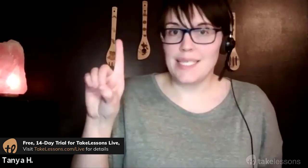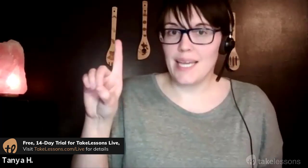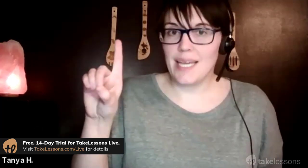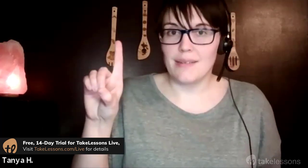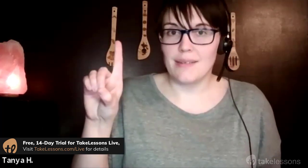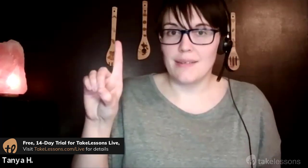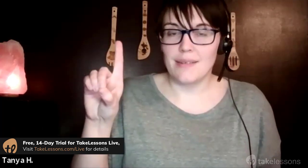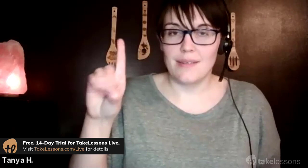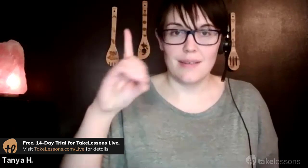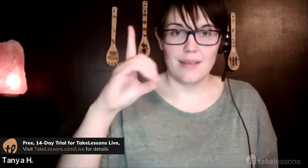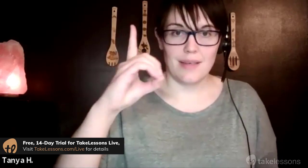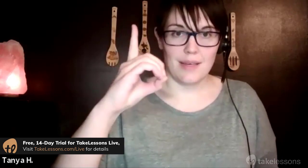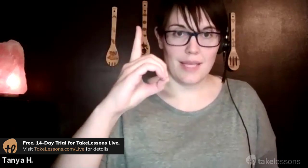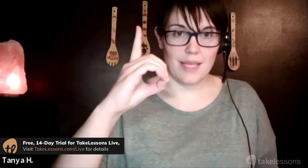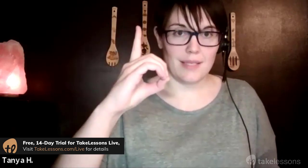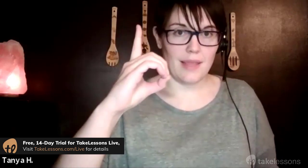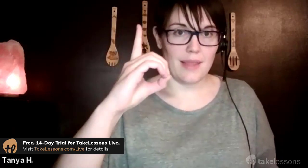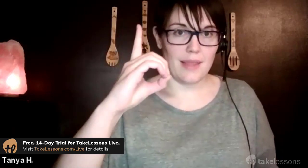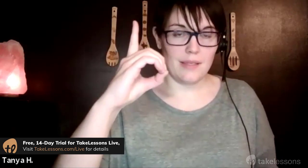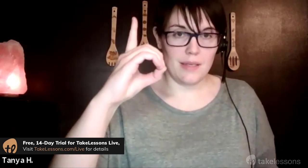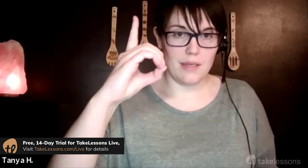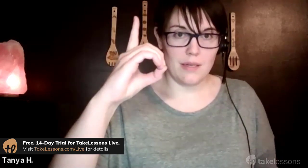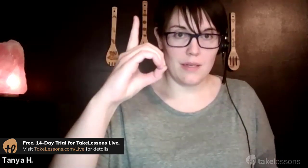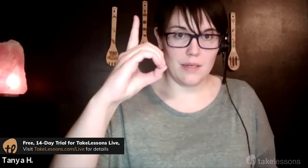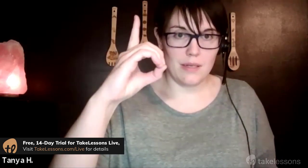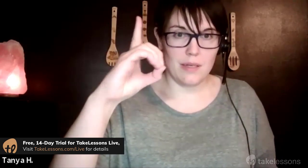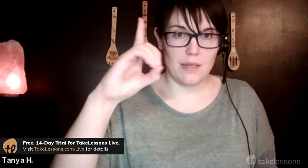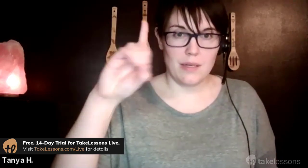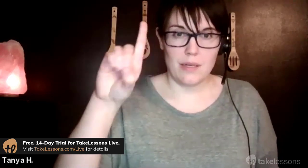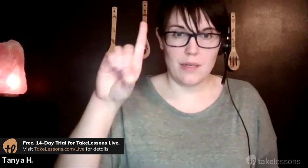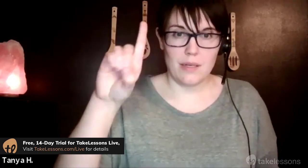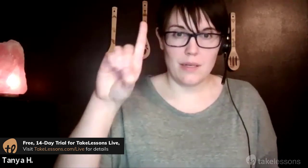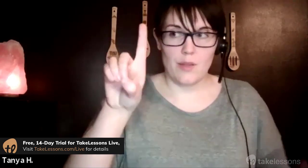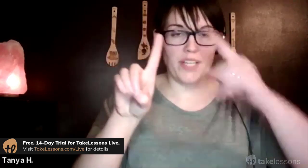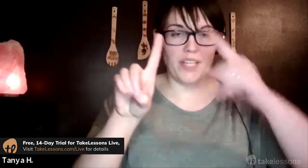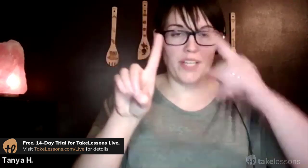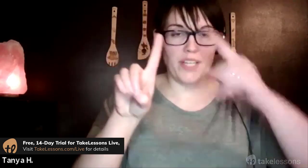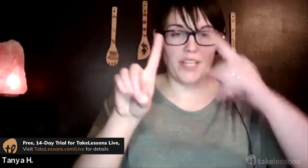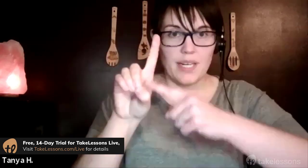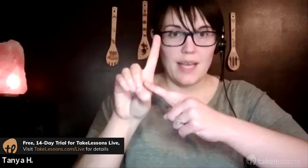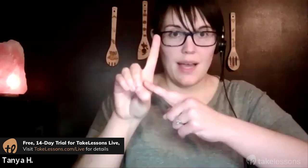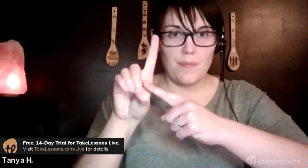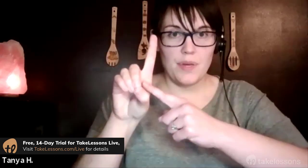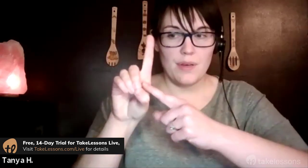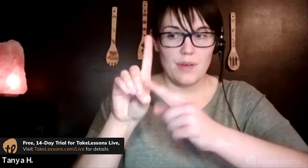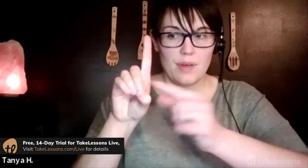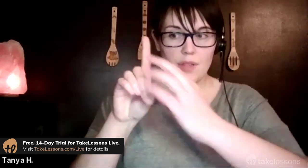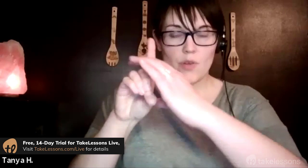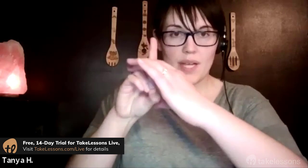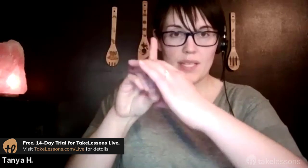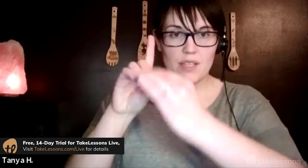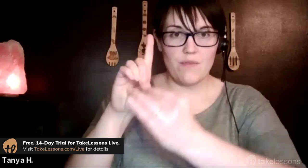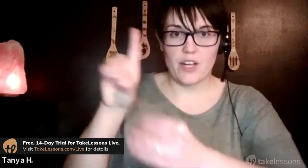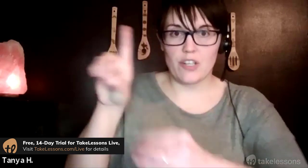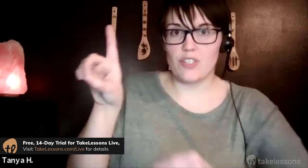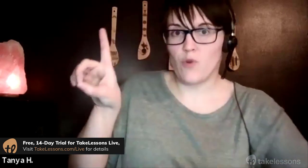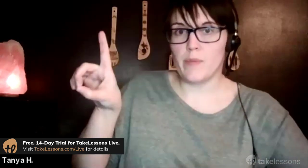D, that's like this. The pointer finger is up. The rest of the fingers form a